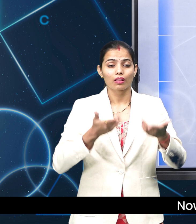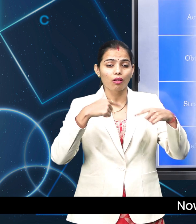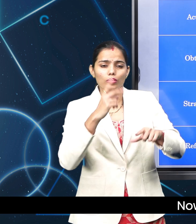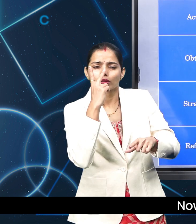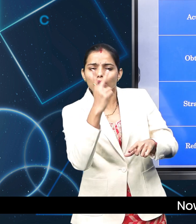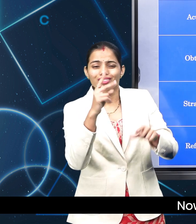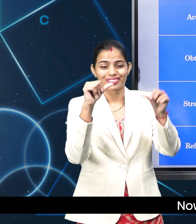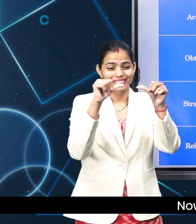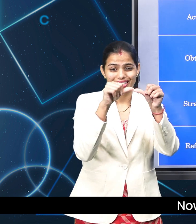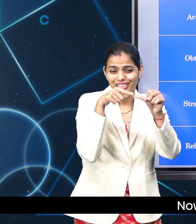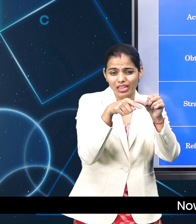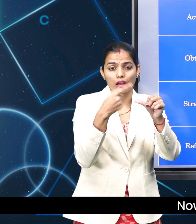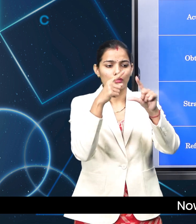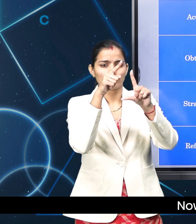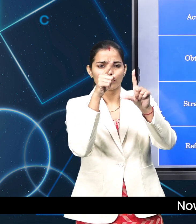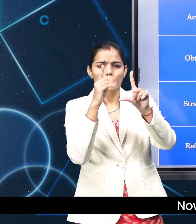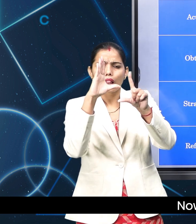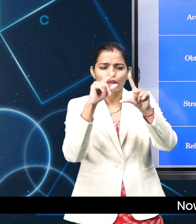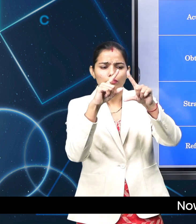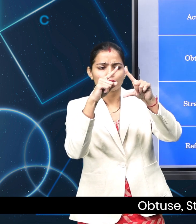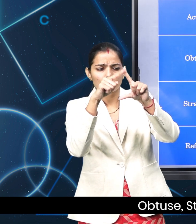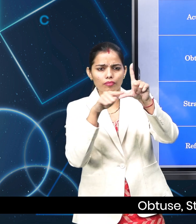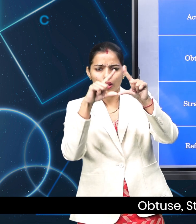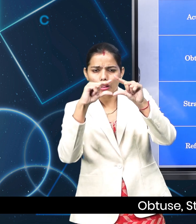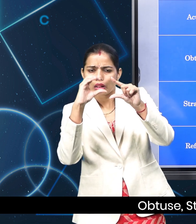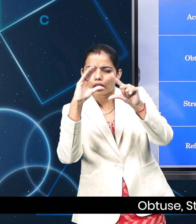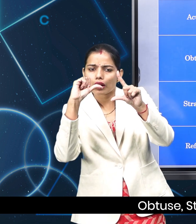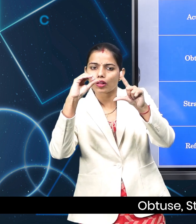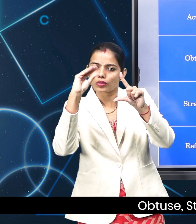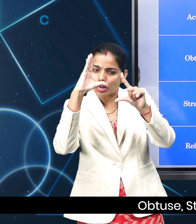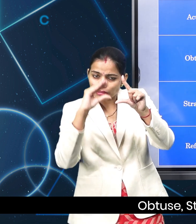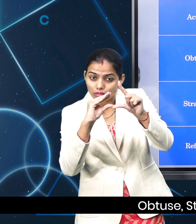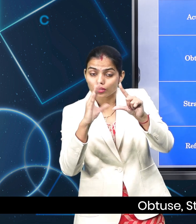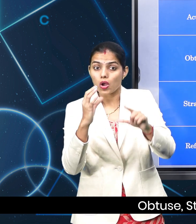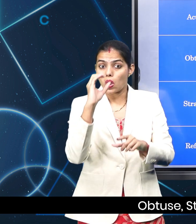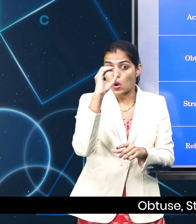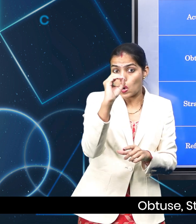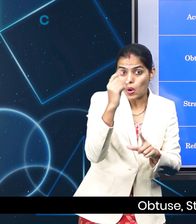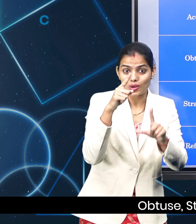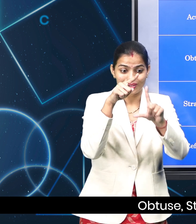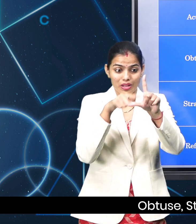Now, let us see acute, obtuse, straight and reflex angles.